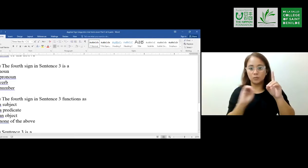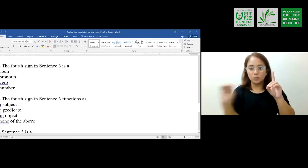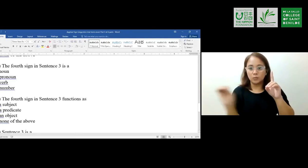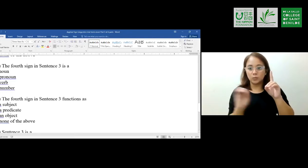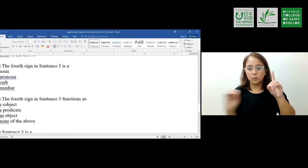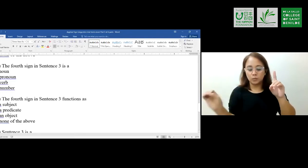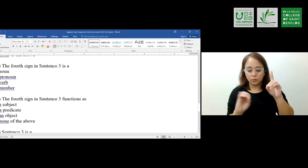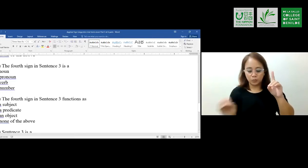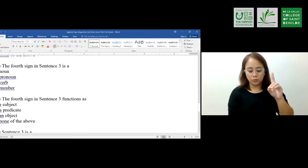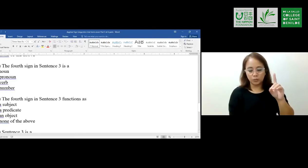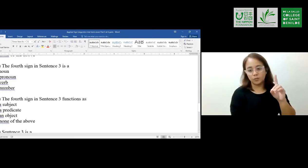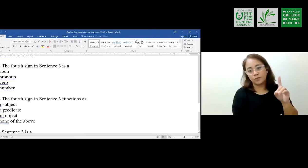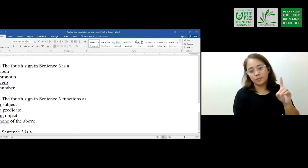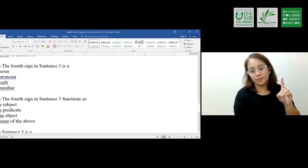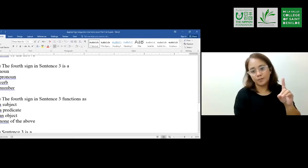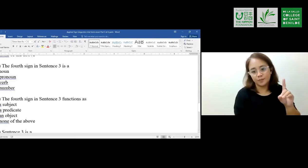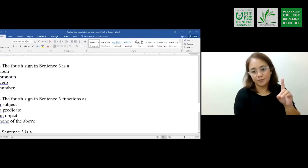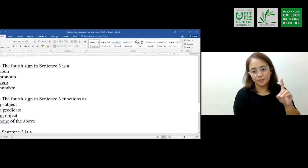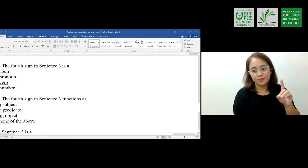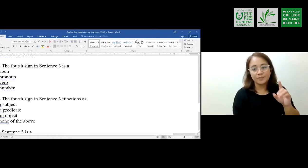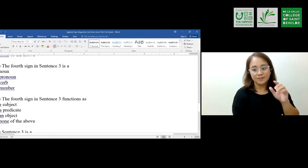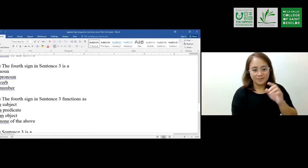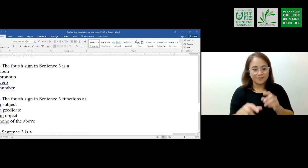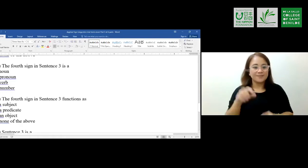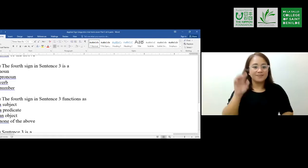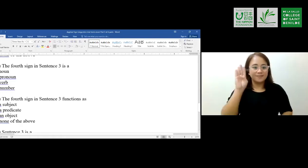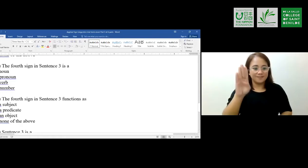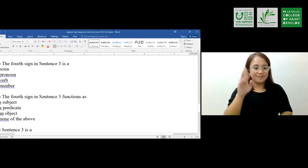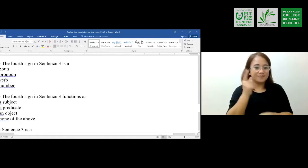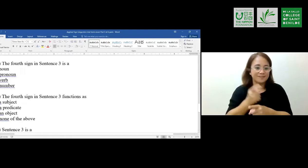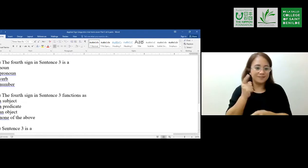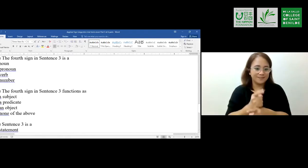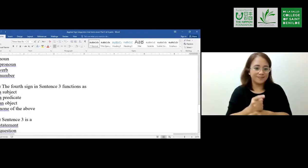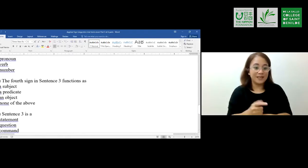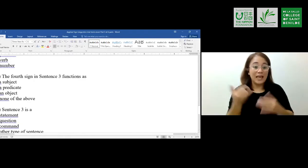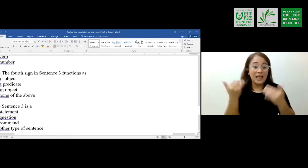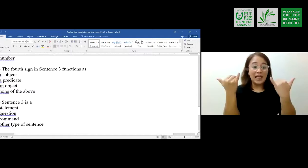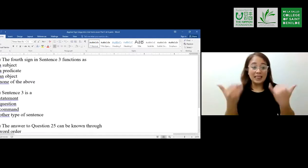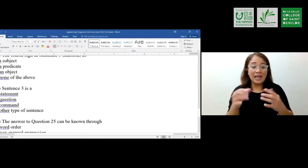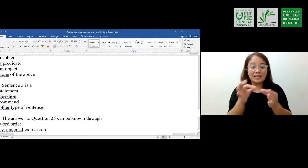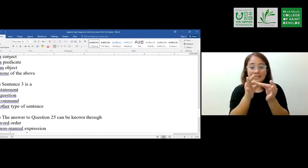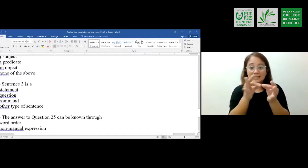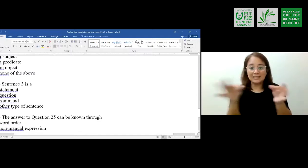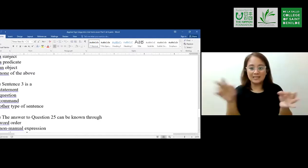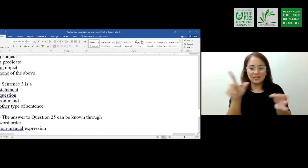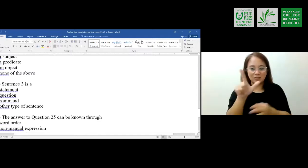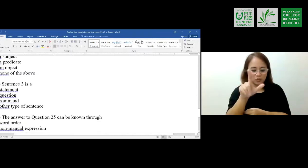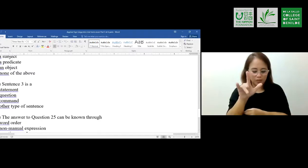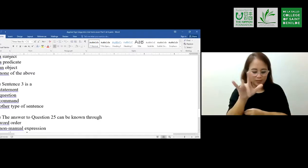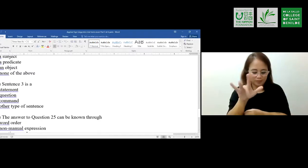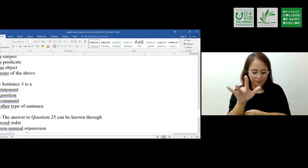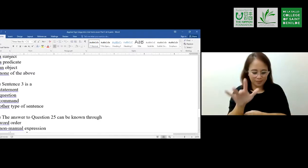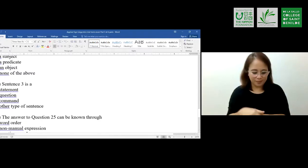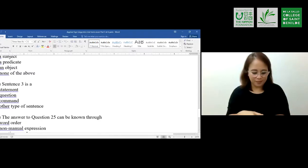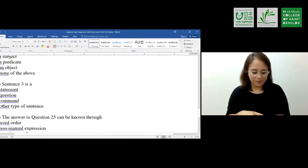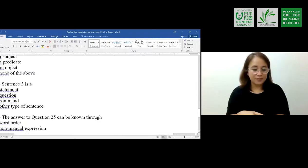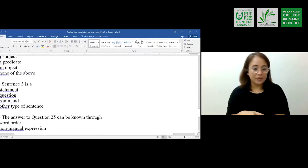B. B, correct. Okay, now sentence 25. Sentence 3, your